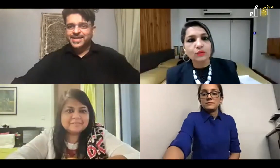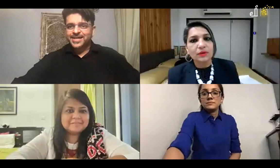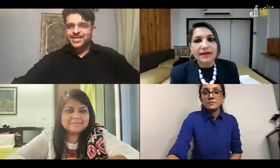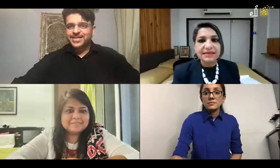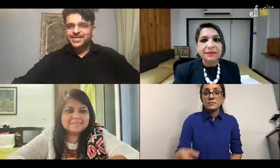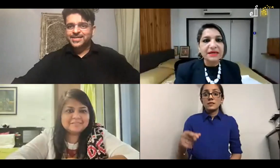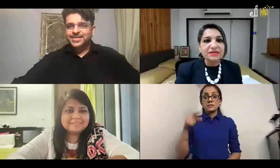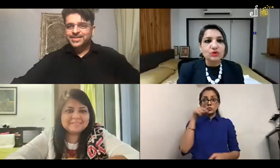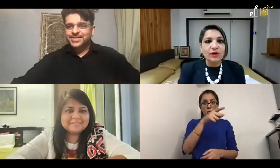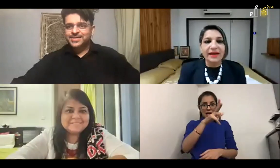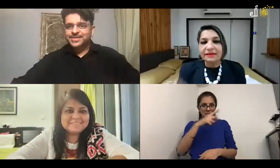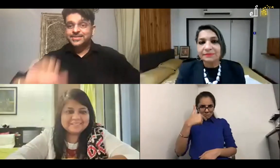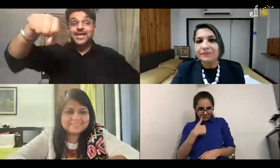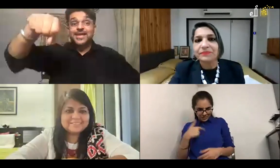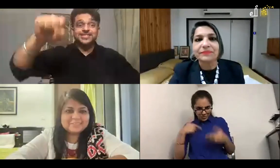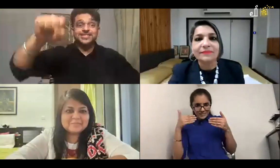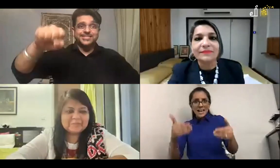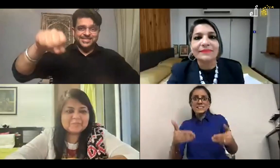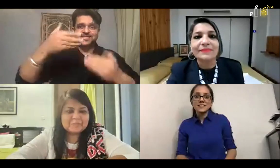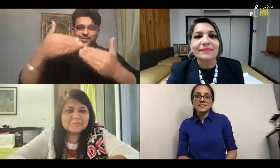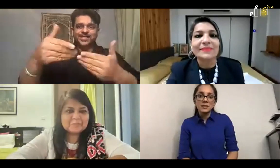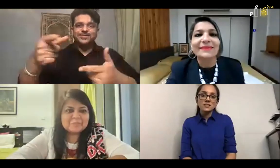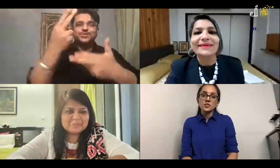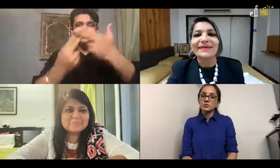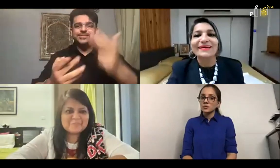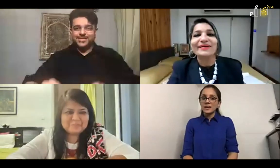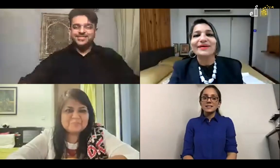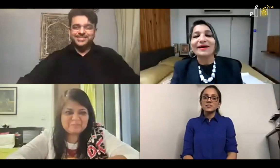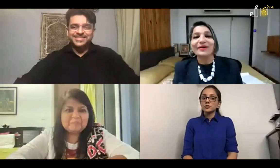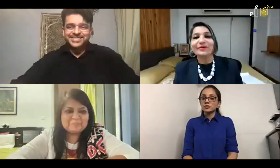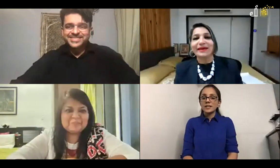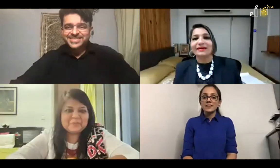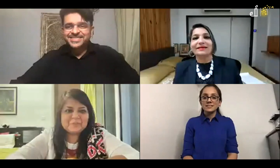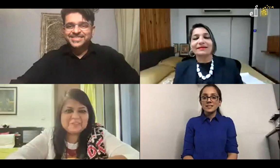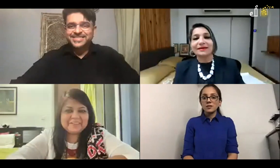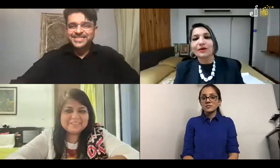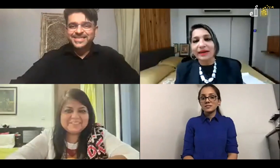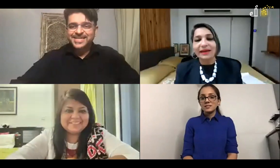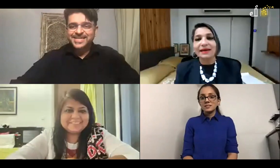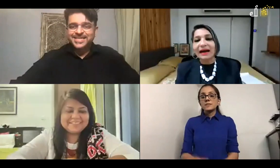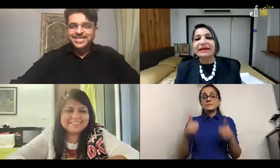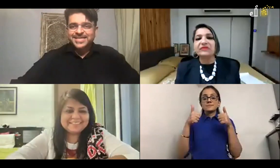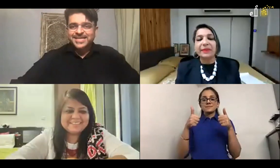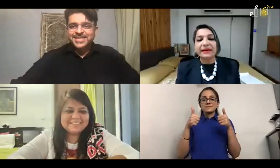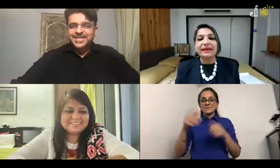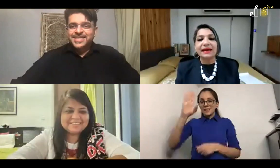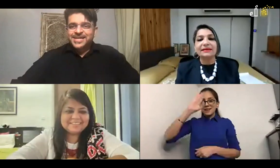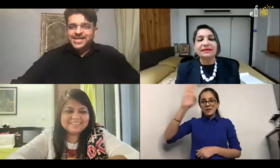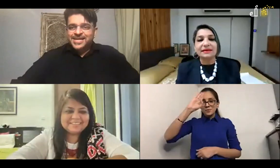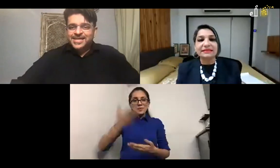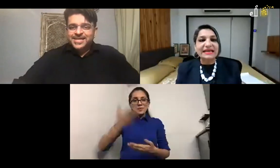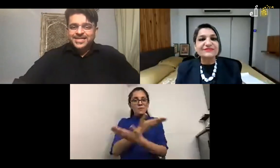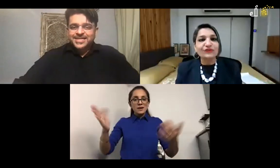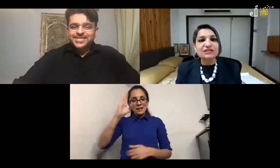Are you asking me to go ahead? Yes, I'm asking you to go ahead. If you could share about. Okay. Hi, everybody,